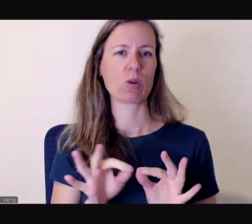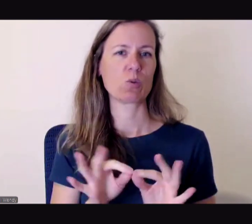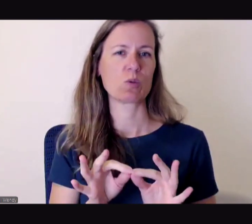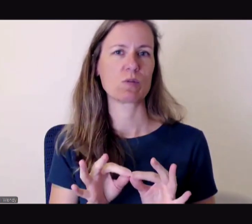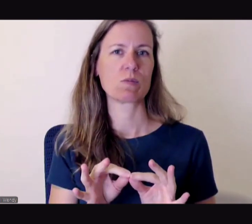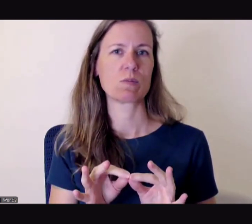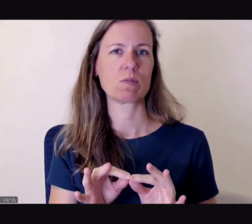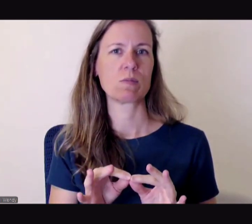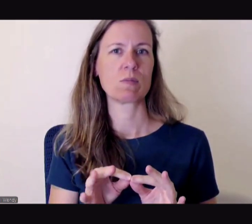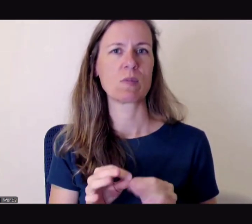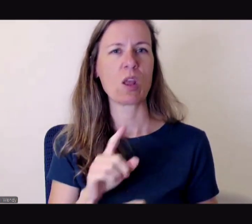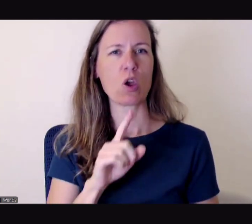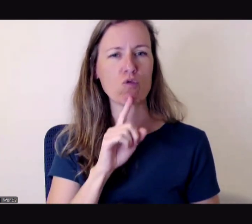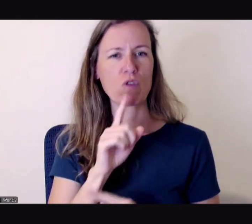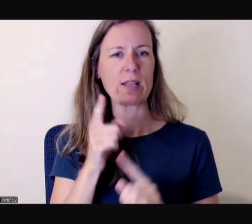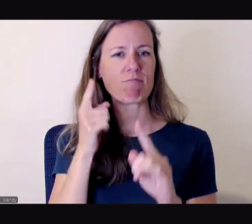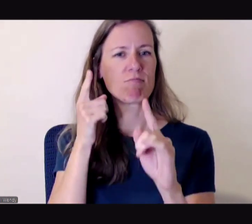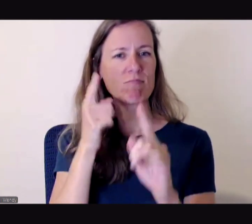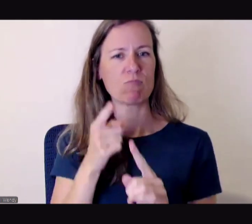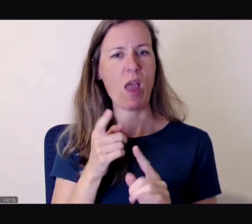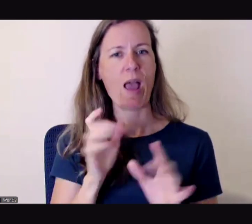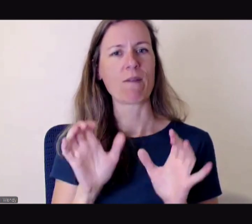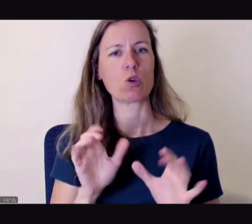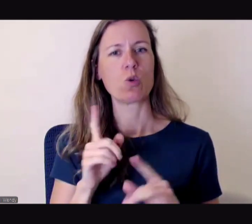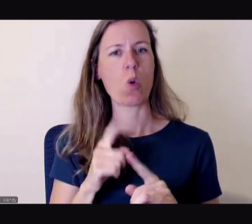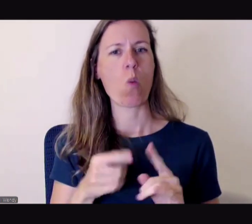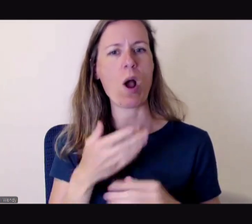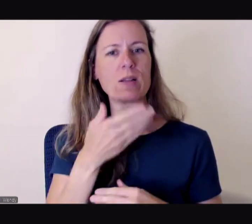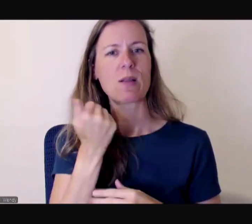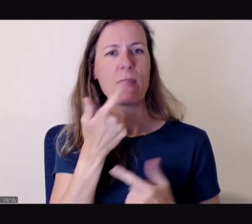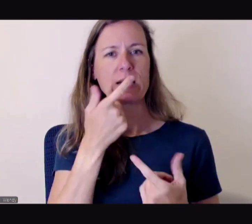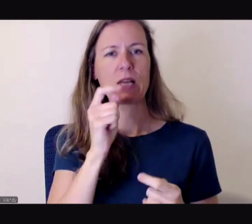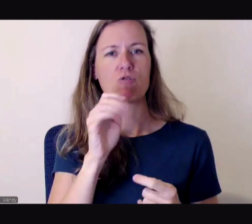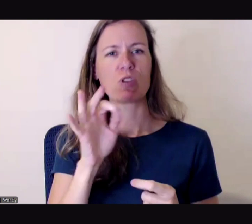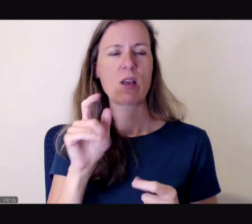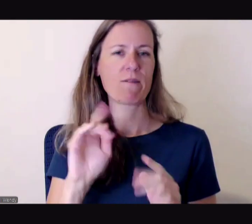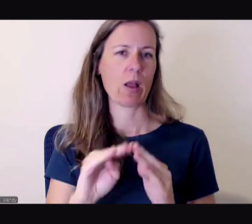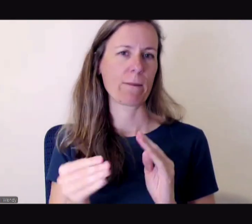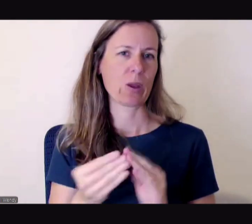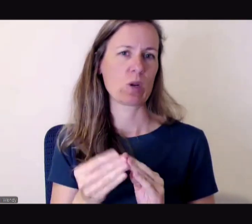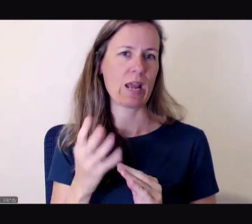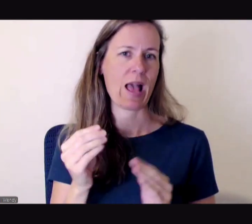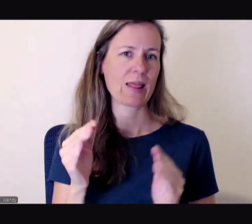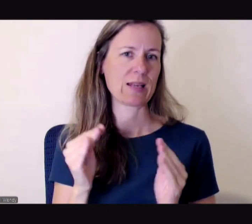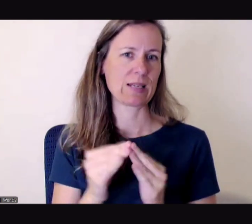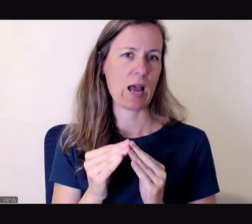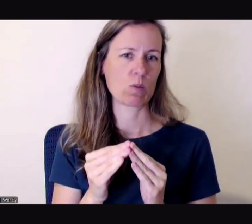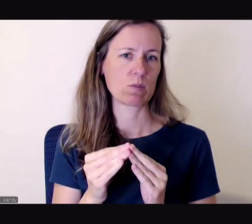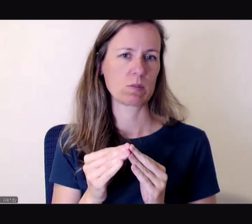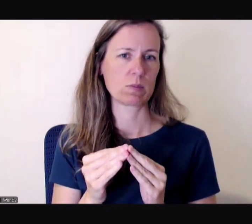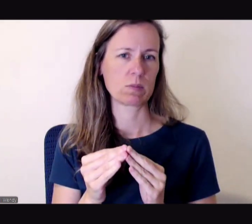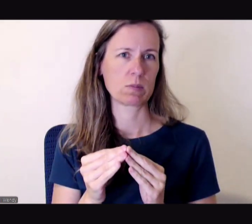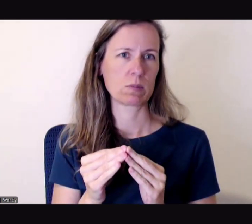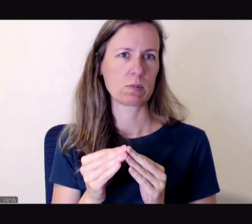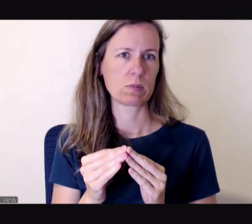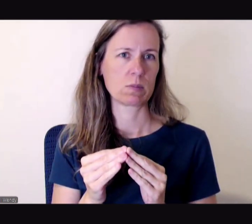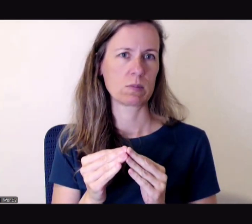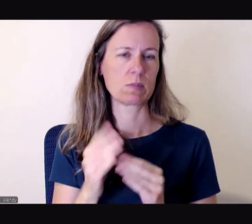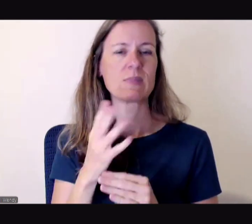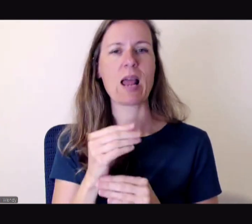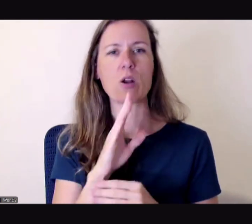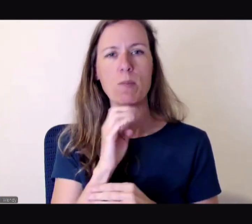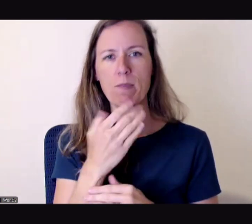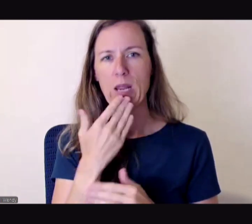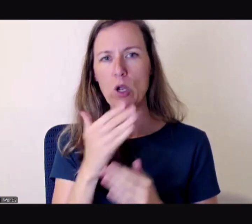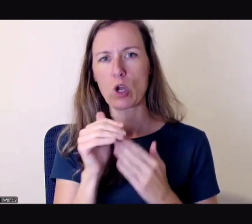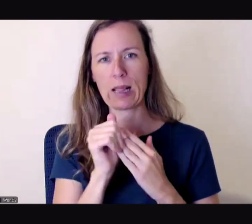really strived to do what was in the best interest of the community, in the town, and to be a good leader. And I